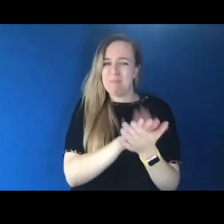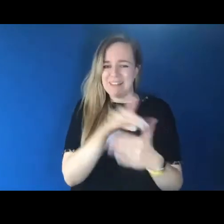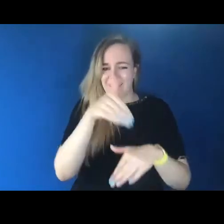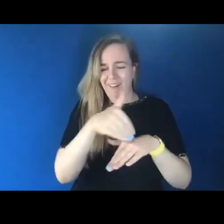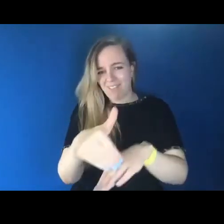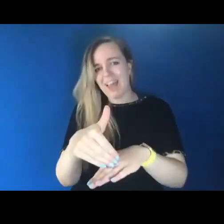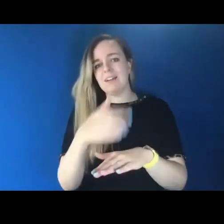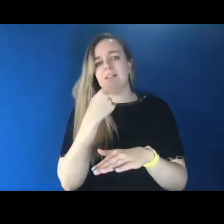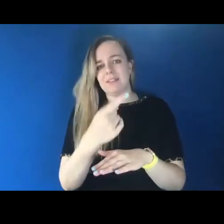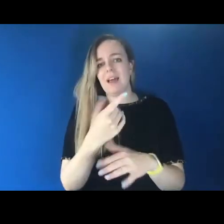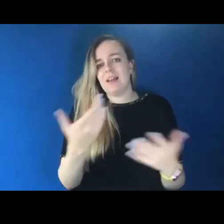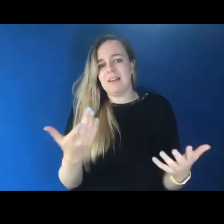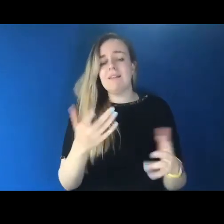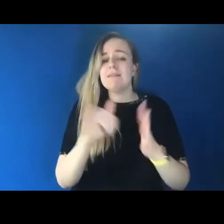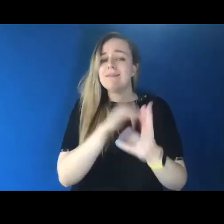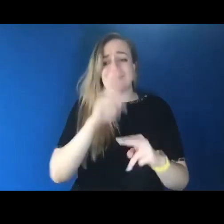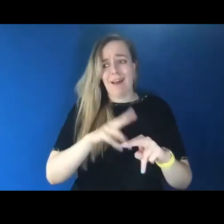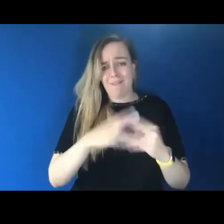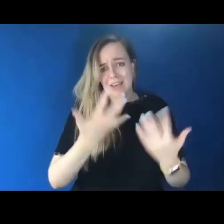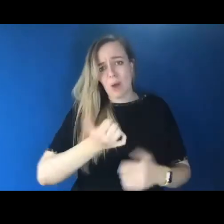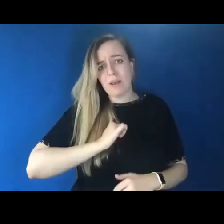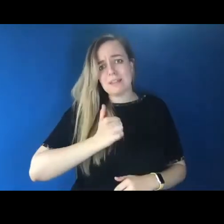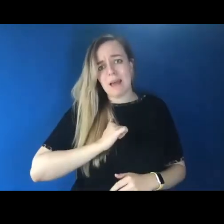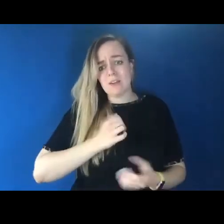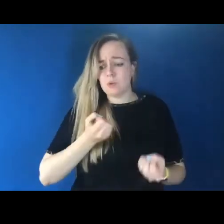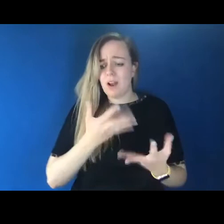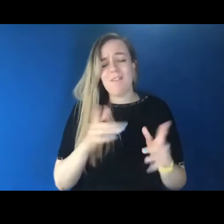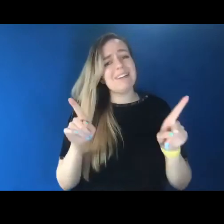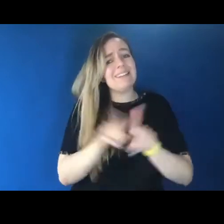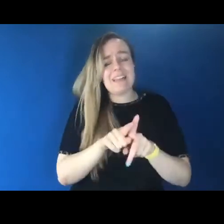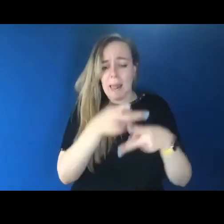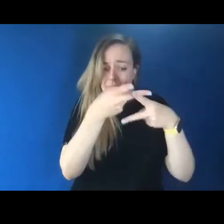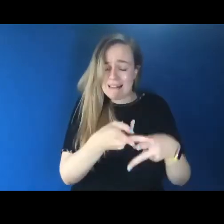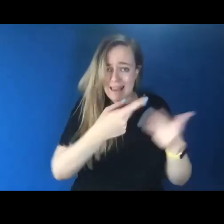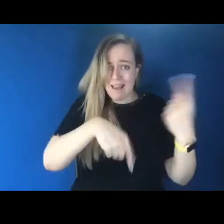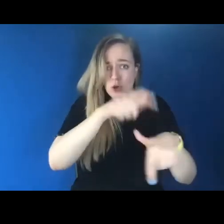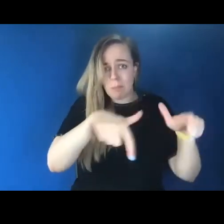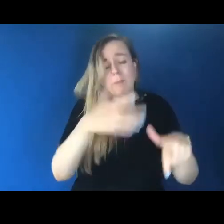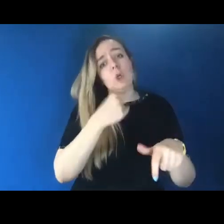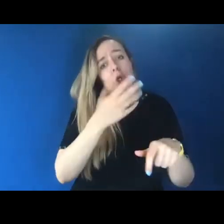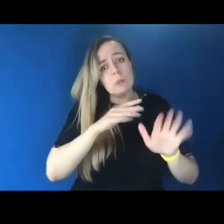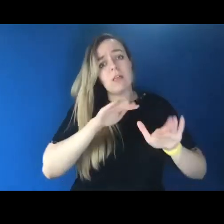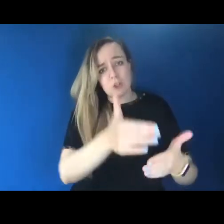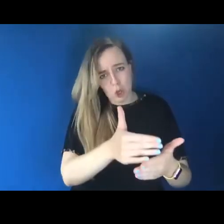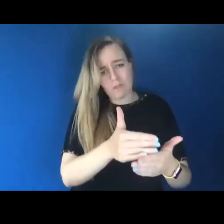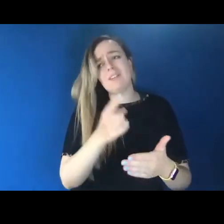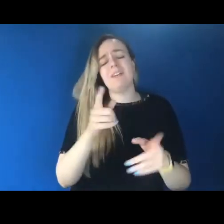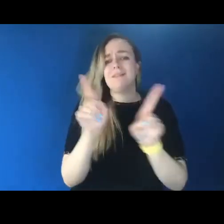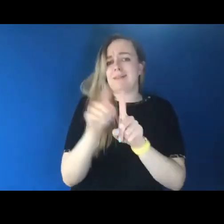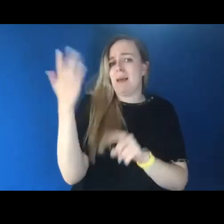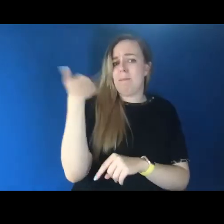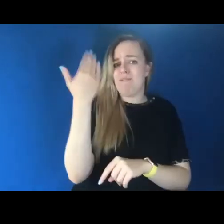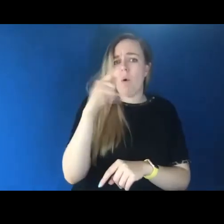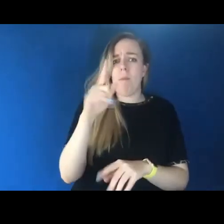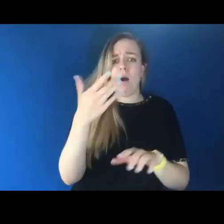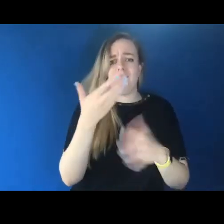basically plain to see, staff are expected to deliver the same level of care to the people using the services as they did prior to the